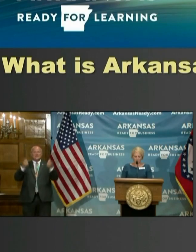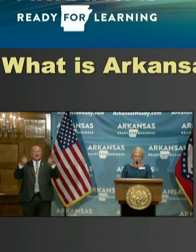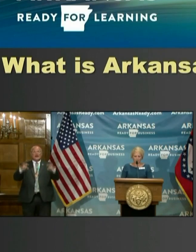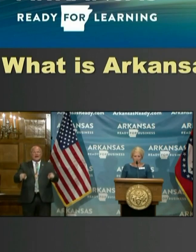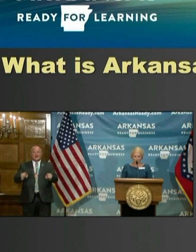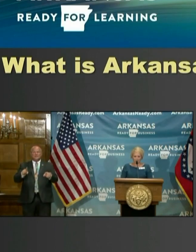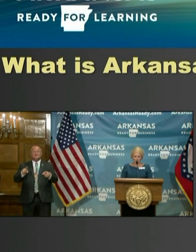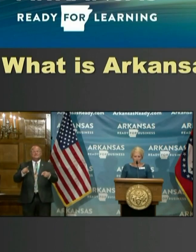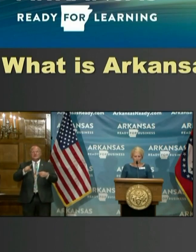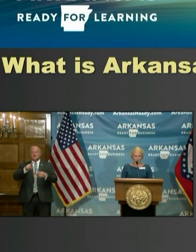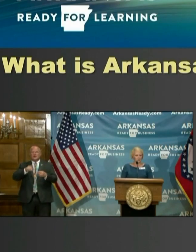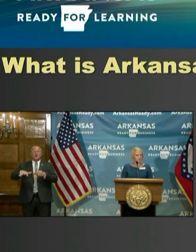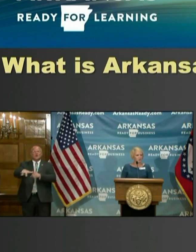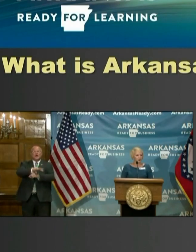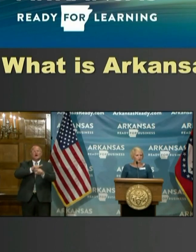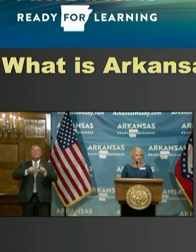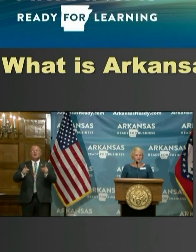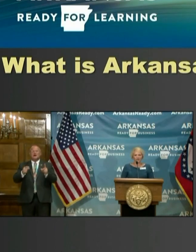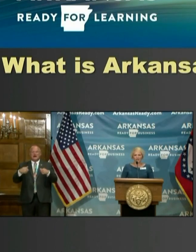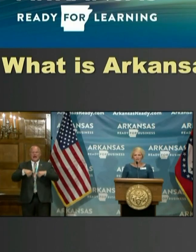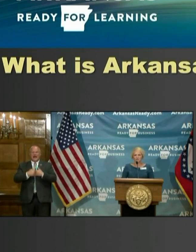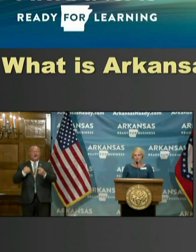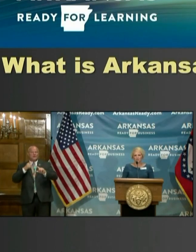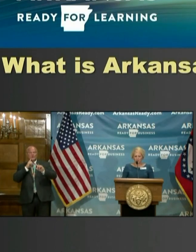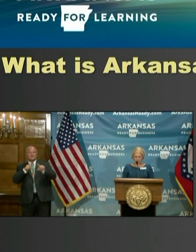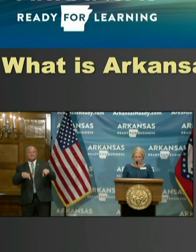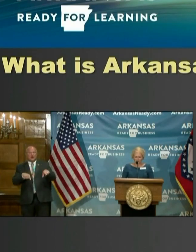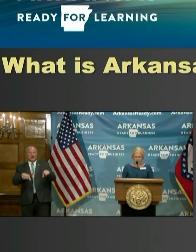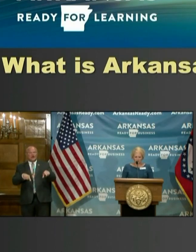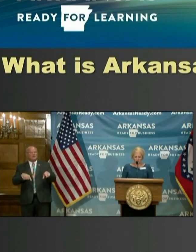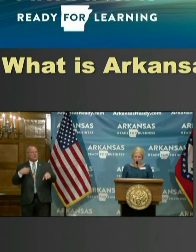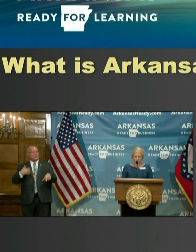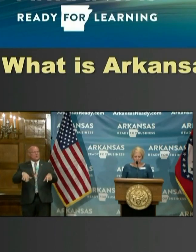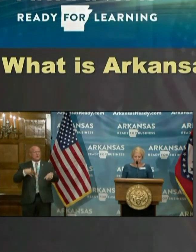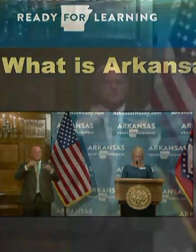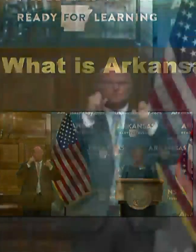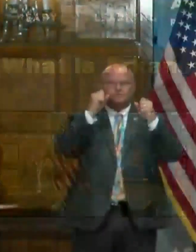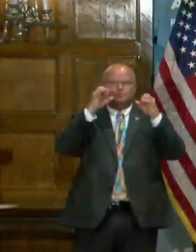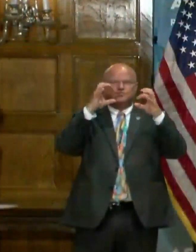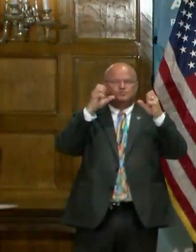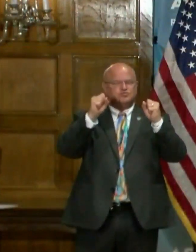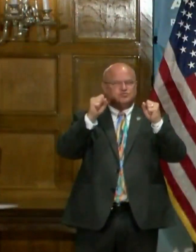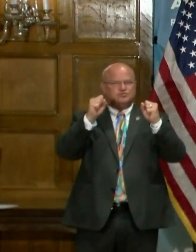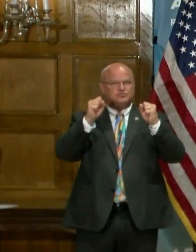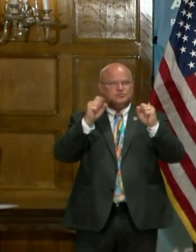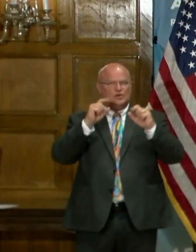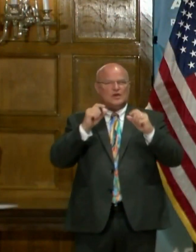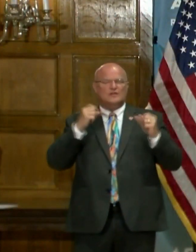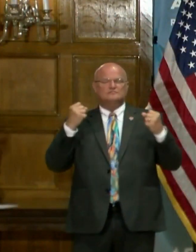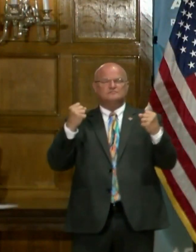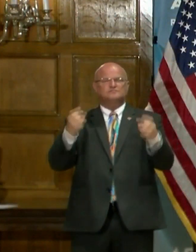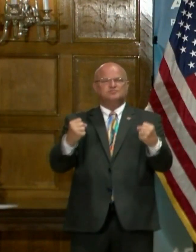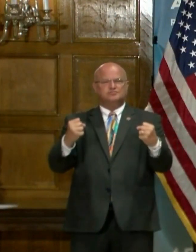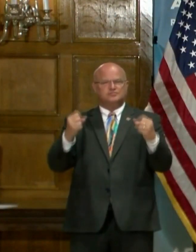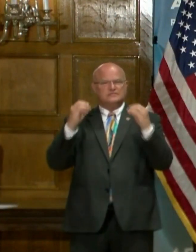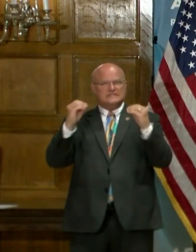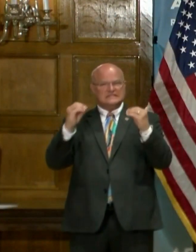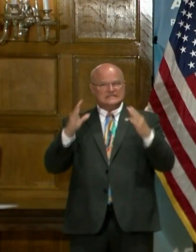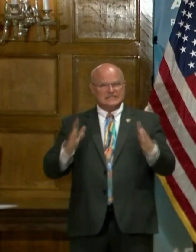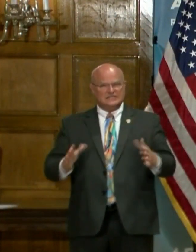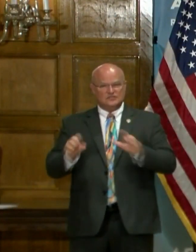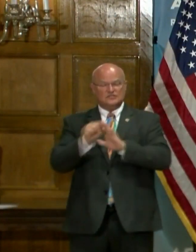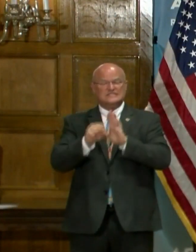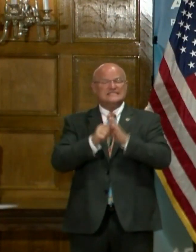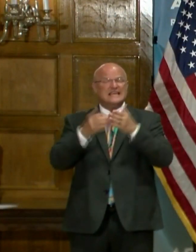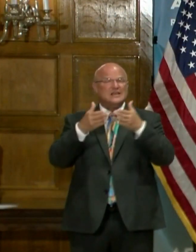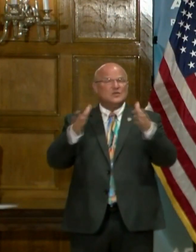to us, but we can control how we respond. And it's really been amazing to see the response and the resiliency of all of our educators statewide